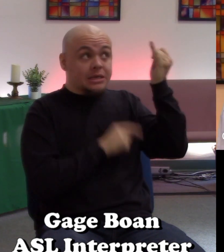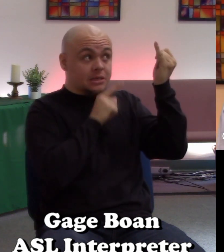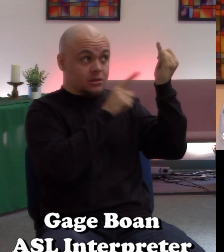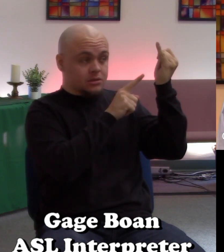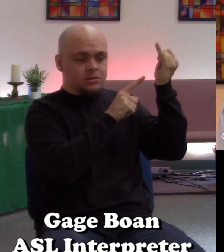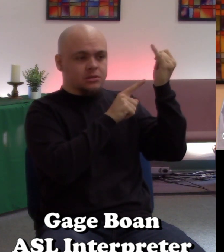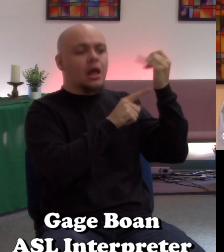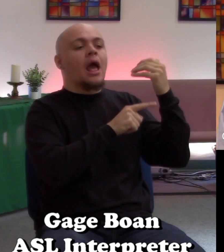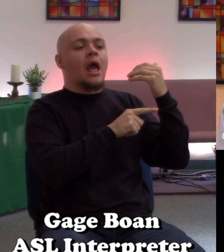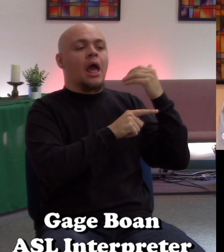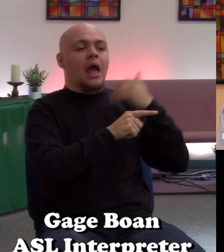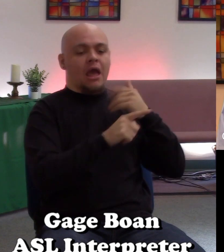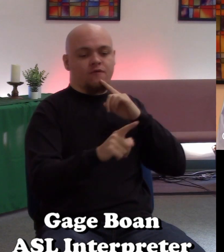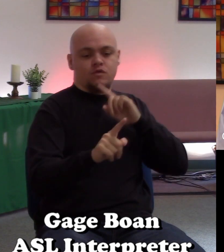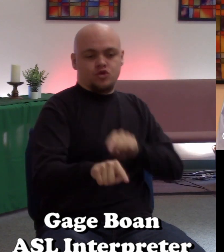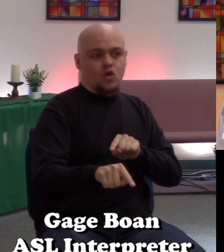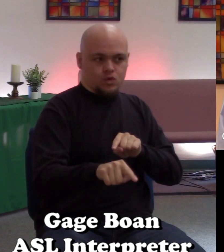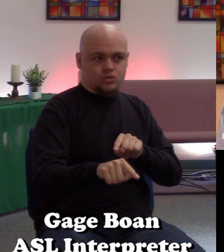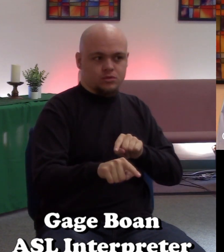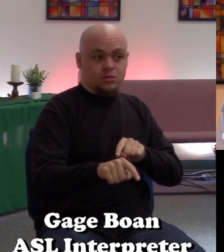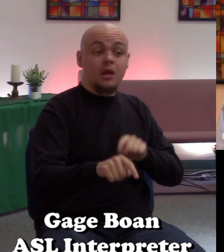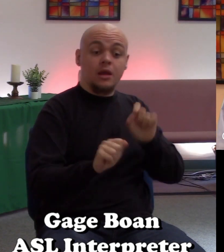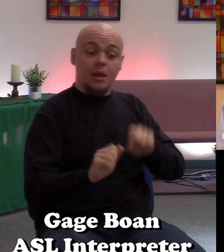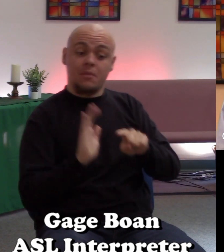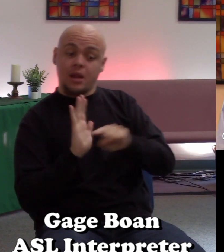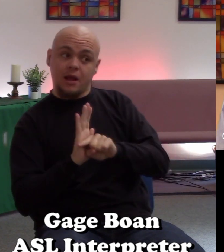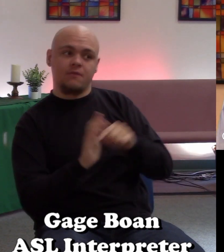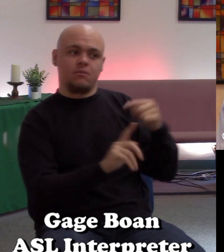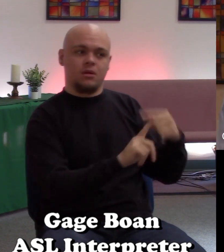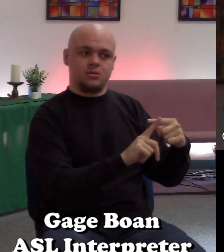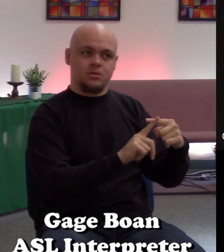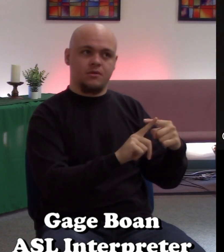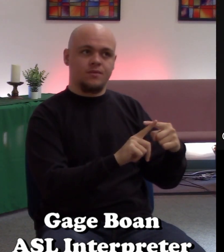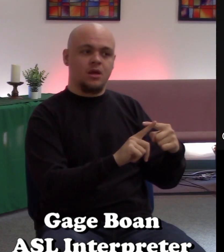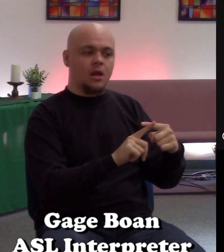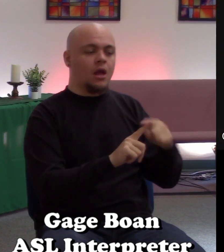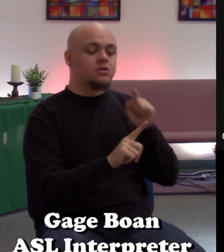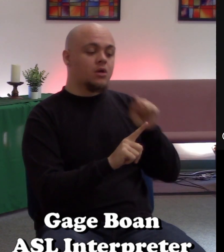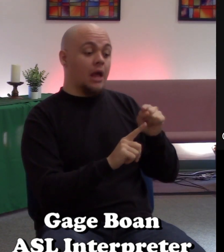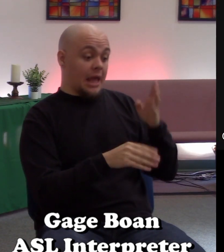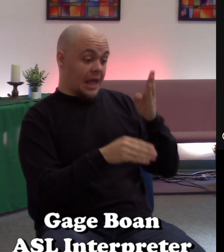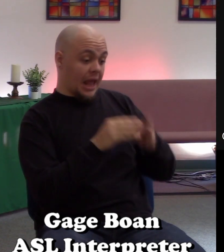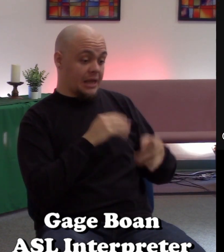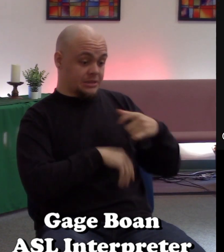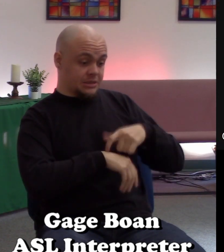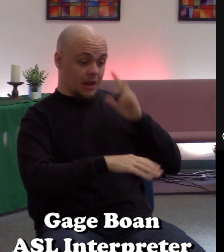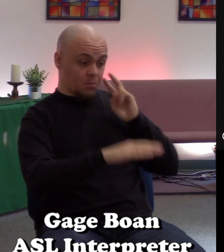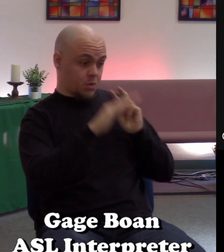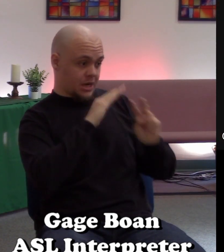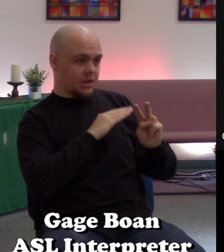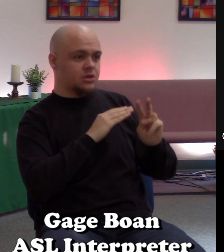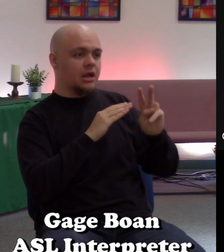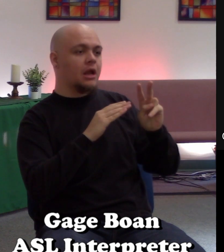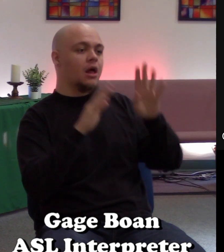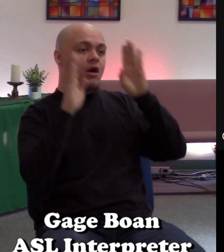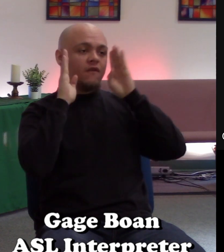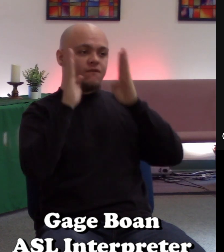to us. Ideas have consequences. One, it changes our focus.